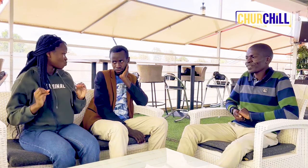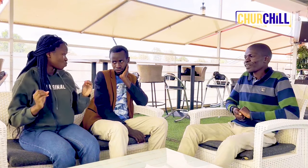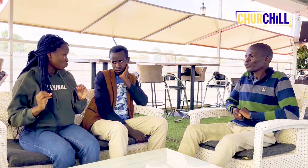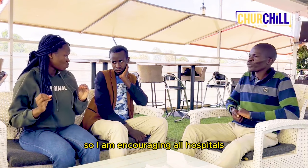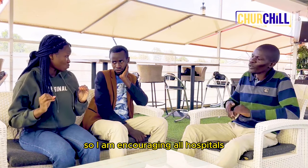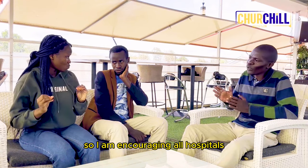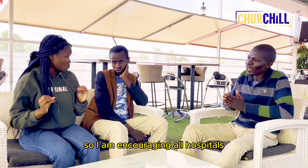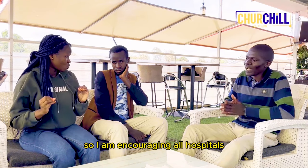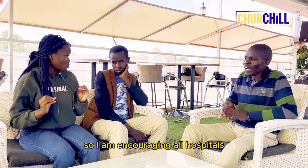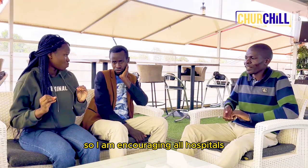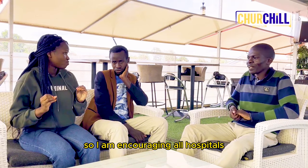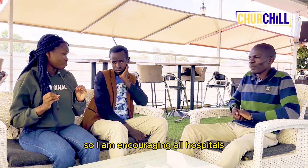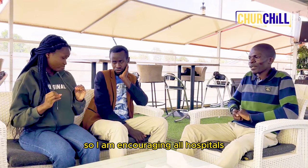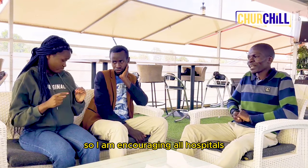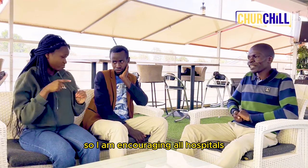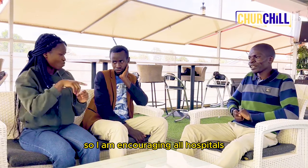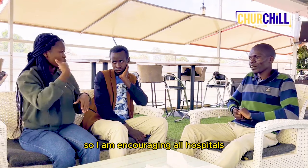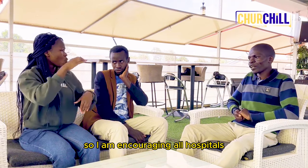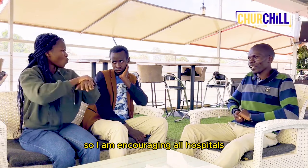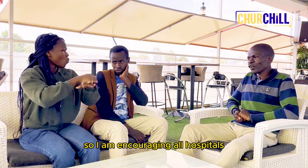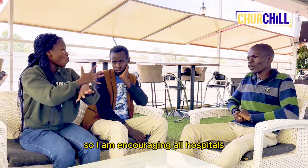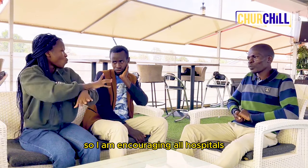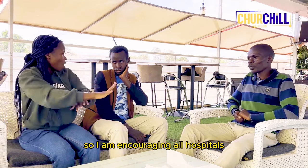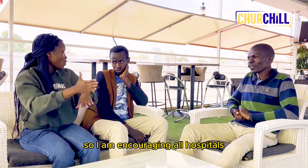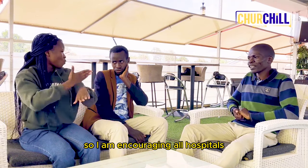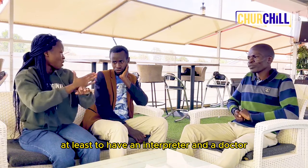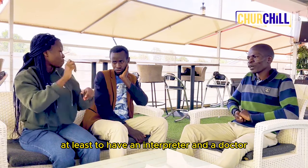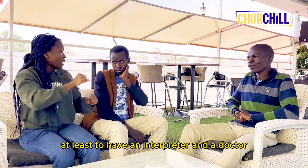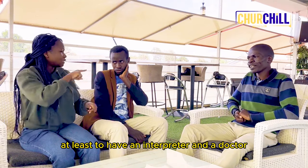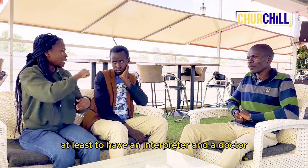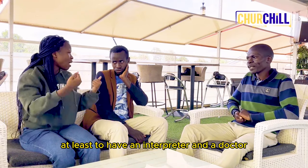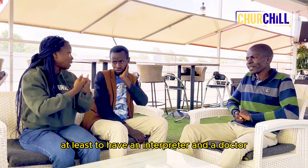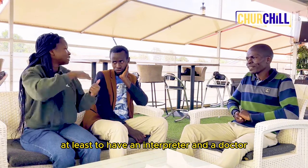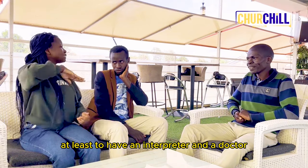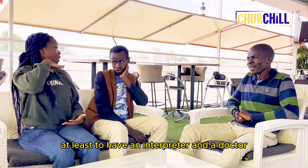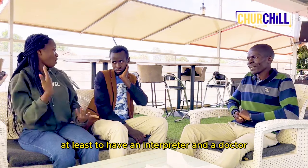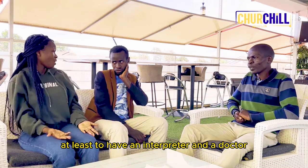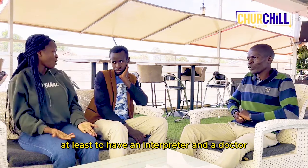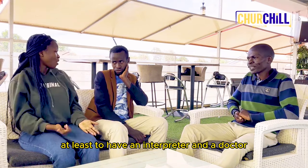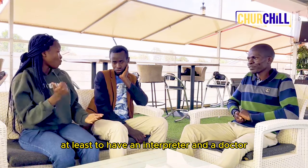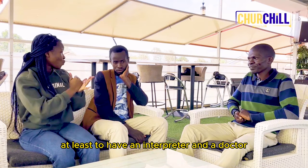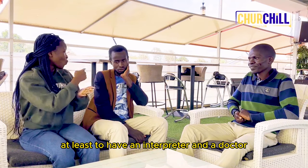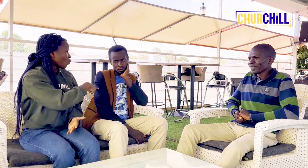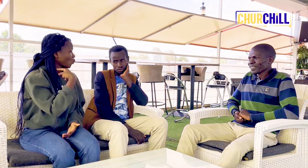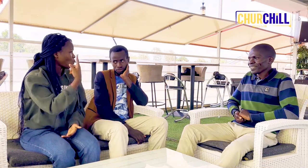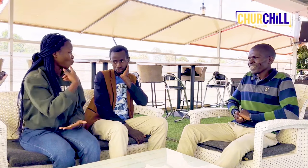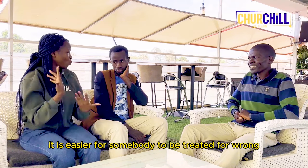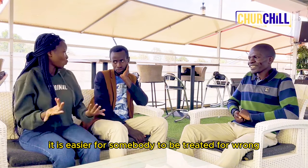So, I am encouraging all hospitals at least to have an interpreter and a doctor. It is